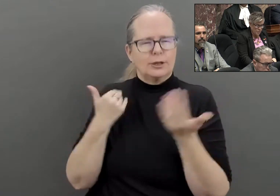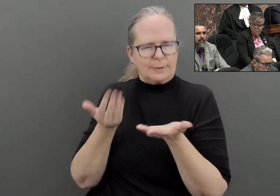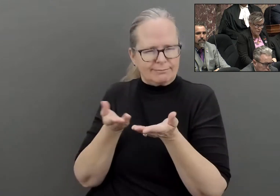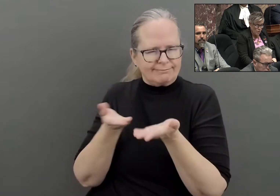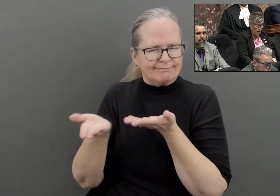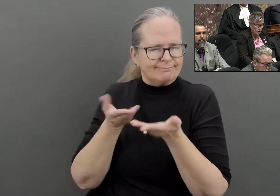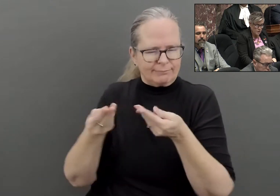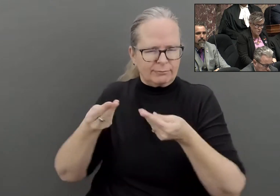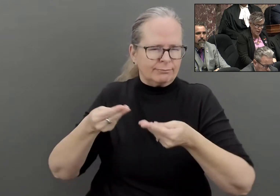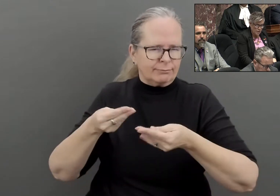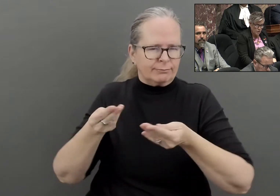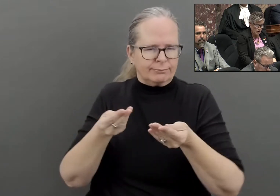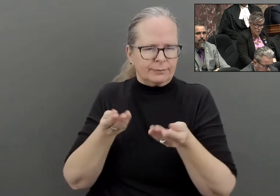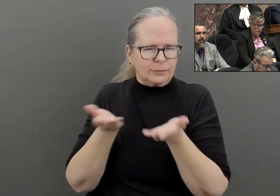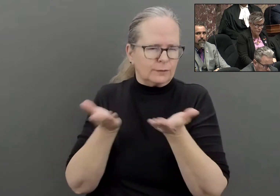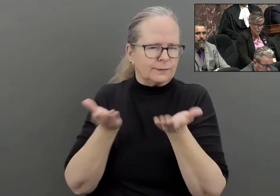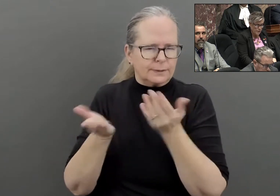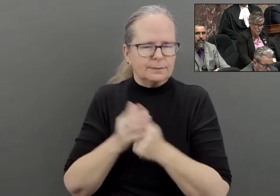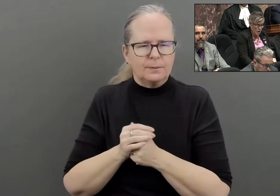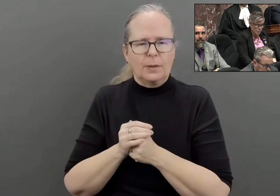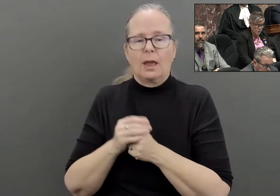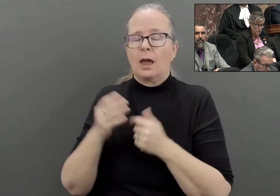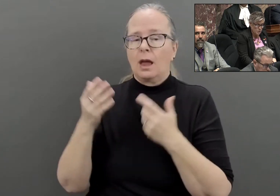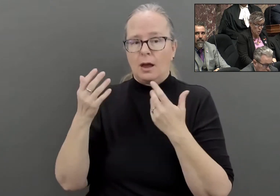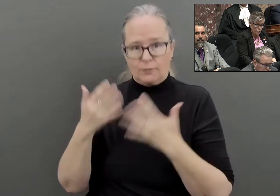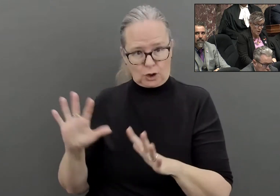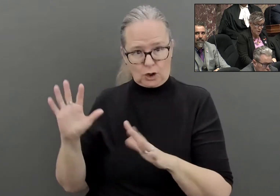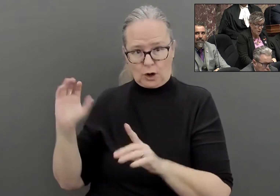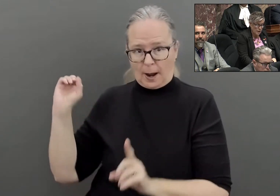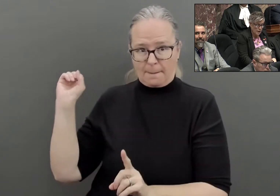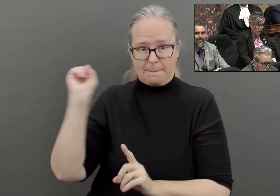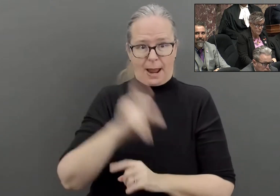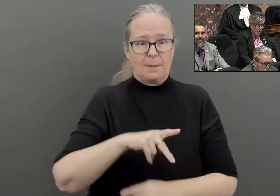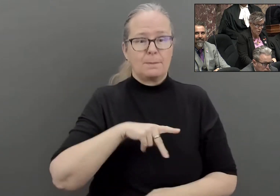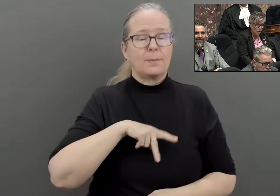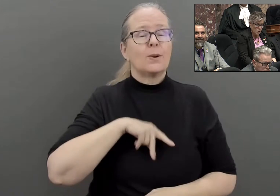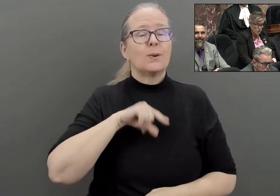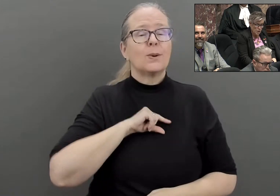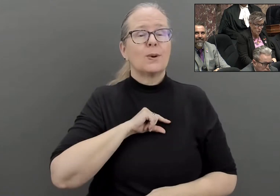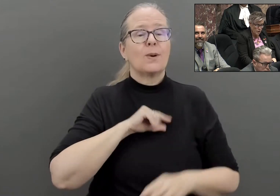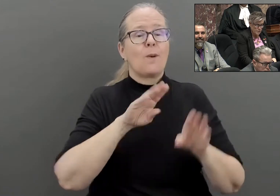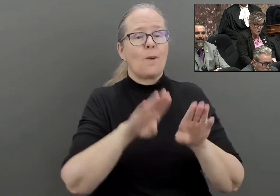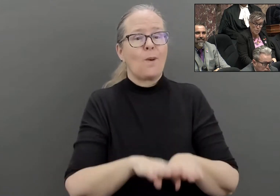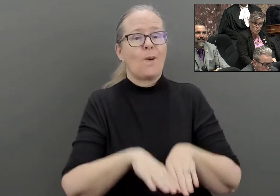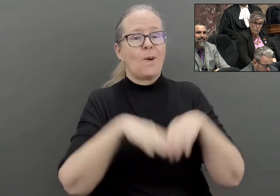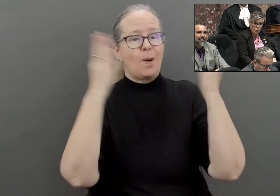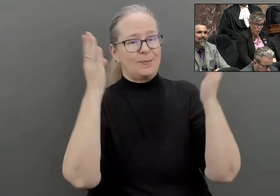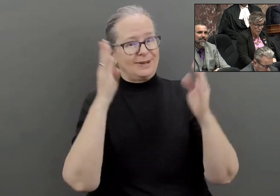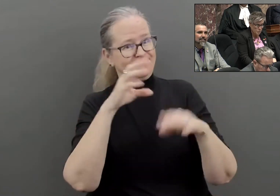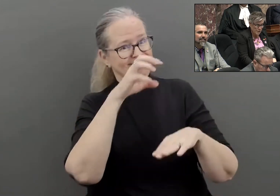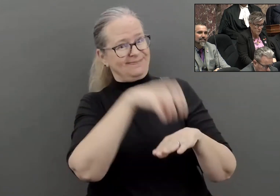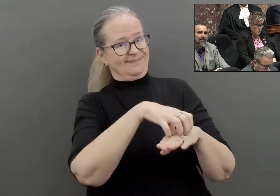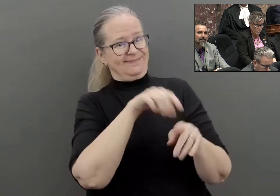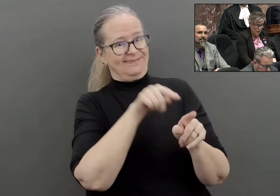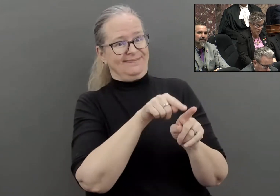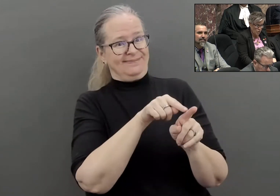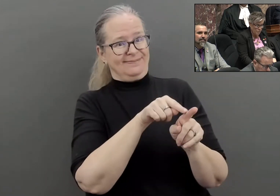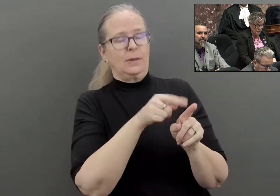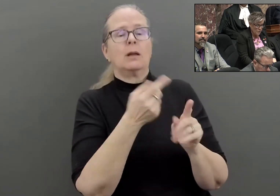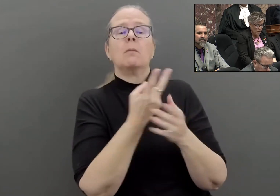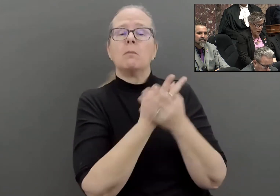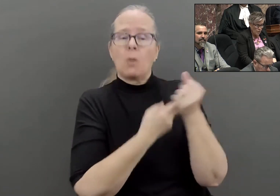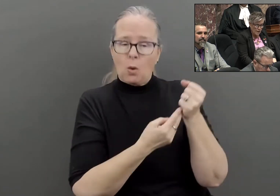site. They want to expand and are looking for rental opportunities both in and out of town to increase the number of program spaces